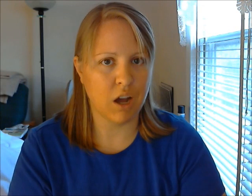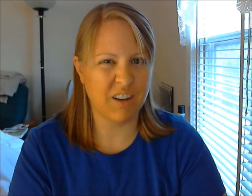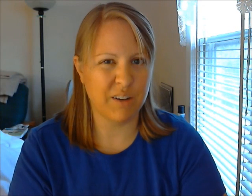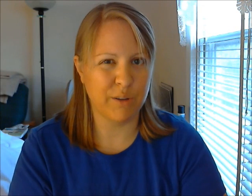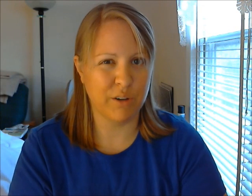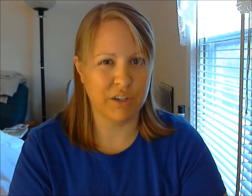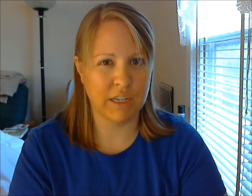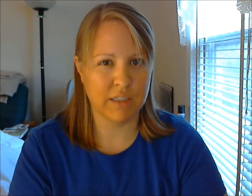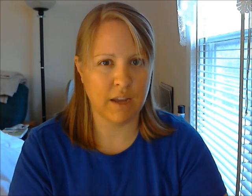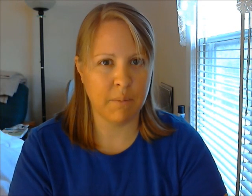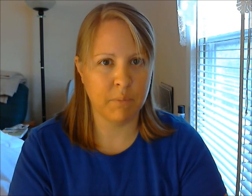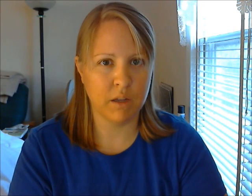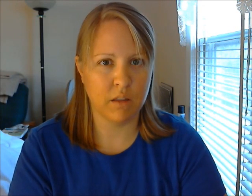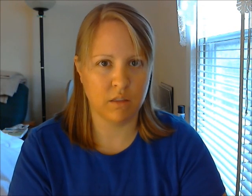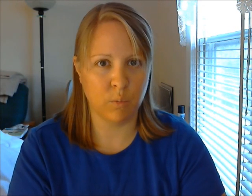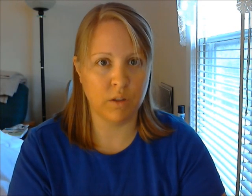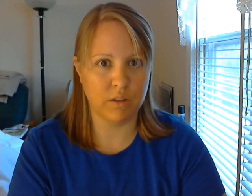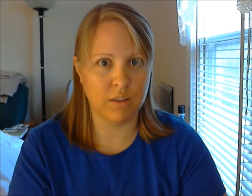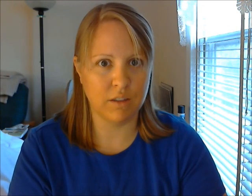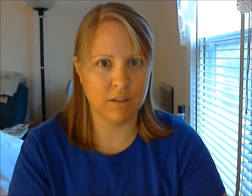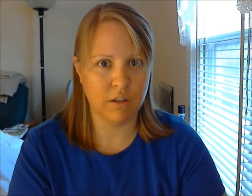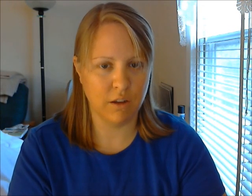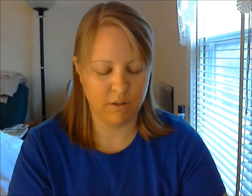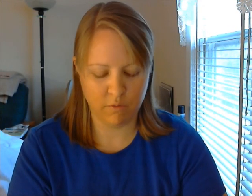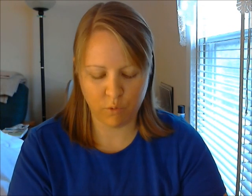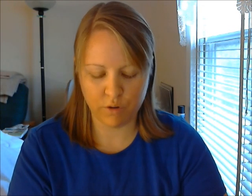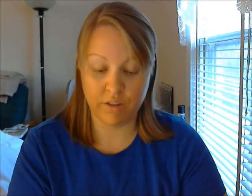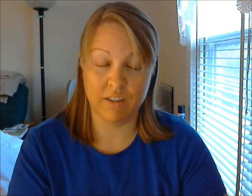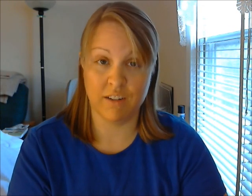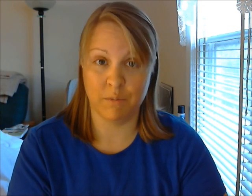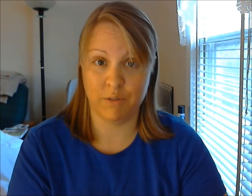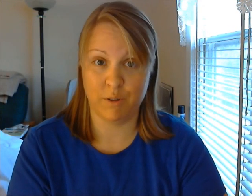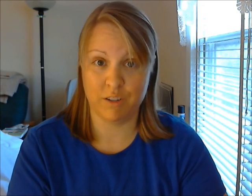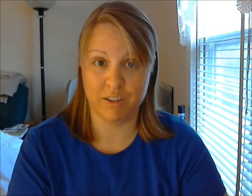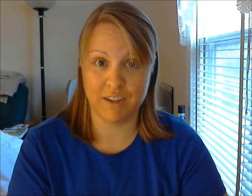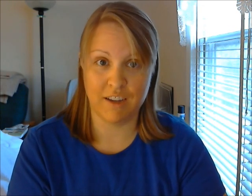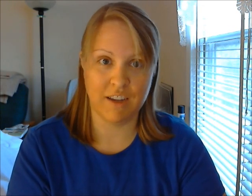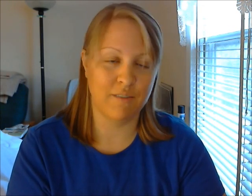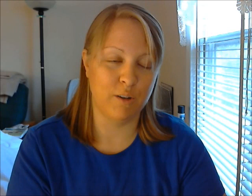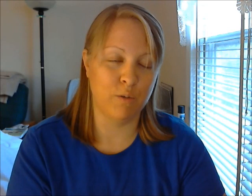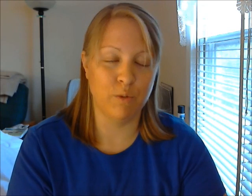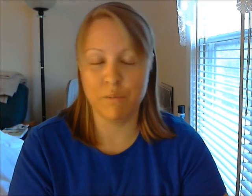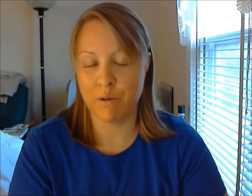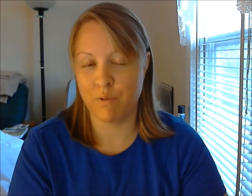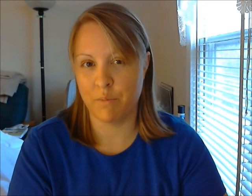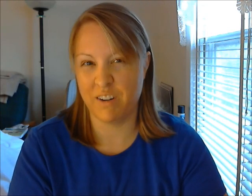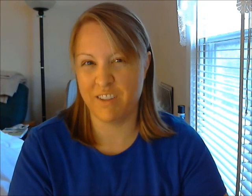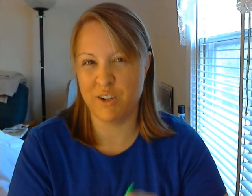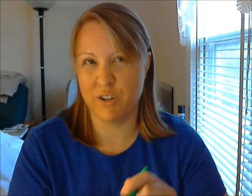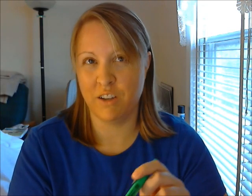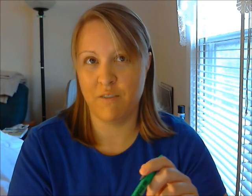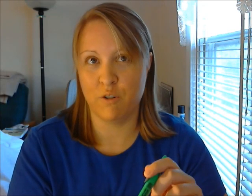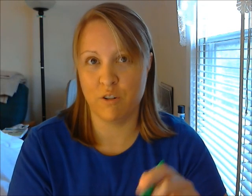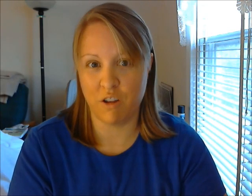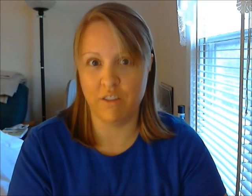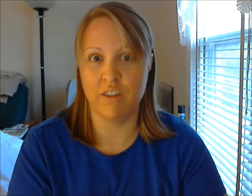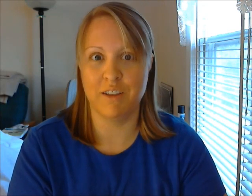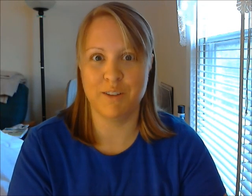to do the green eggs and ham, but you will need these four things that I'm going to focus on today. And if you do brown bear, this should cover all the things you